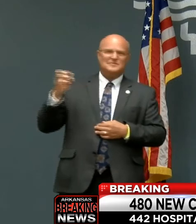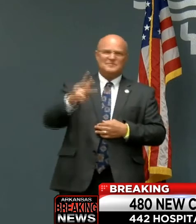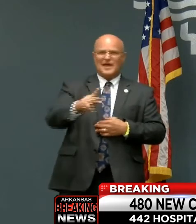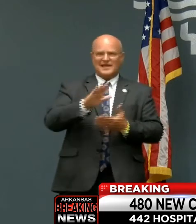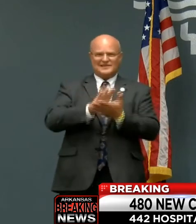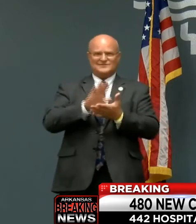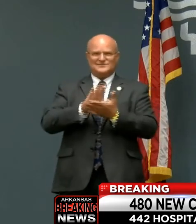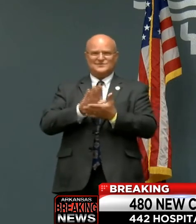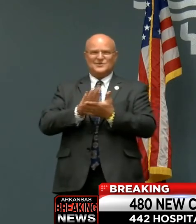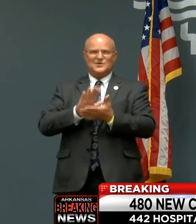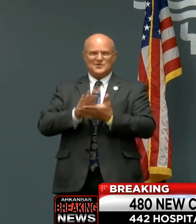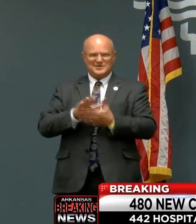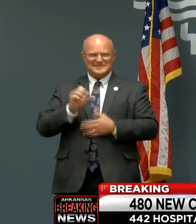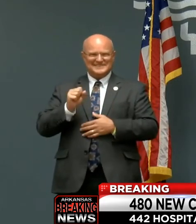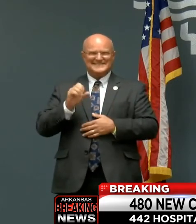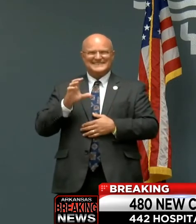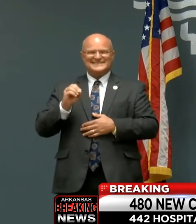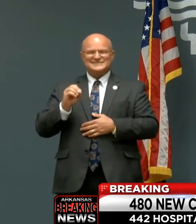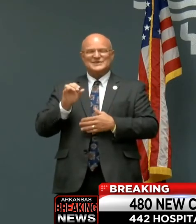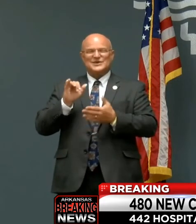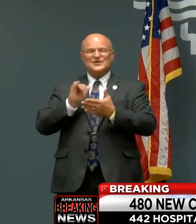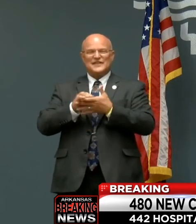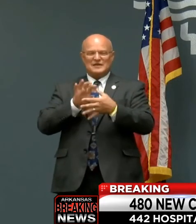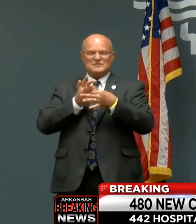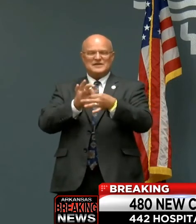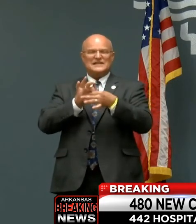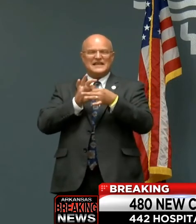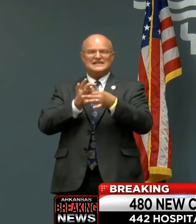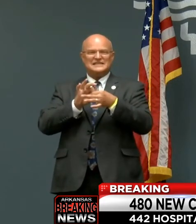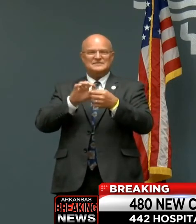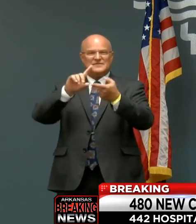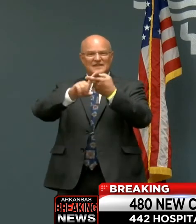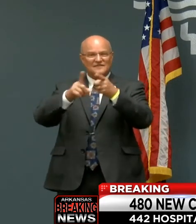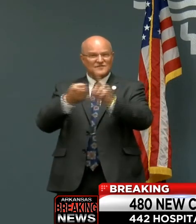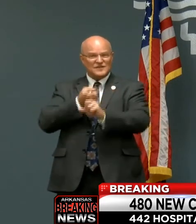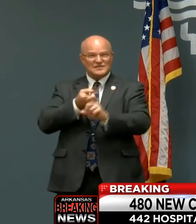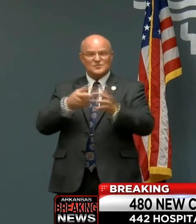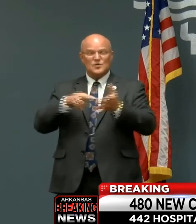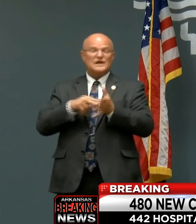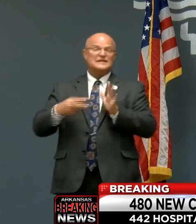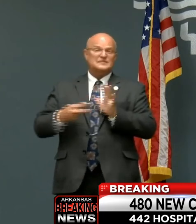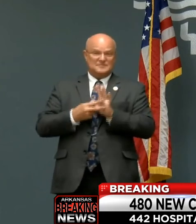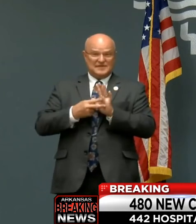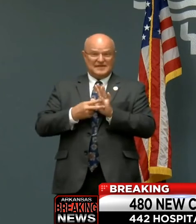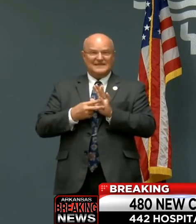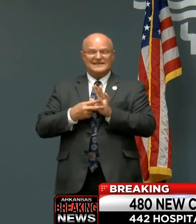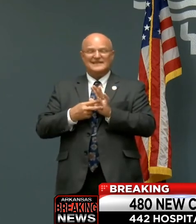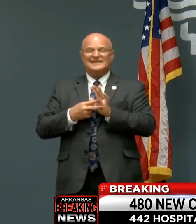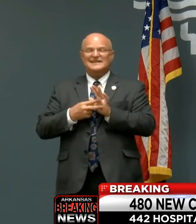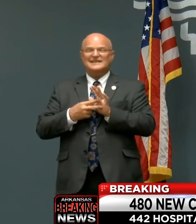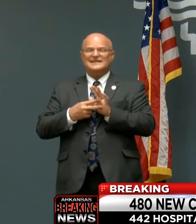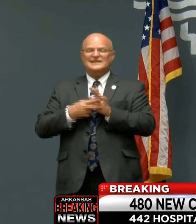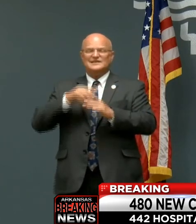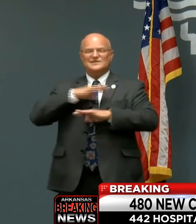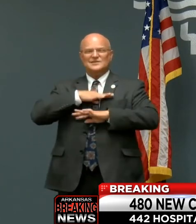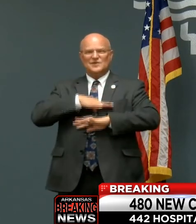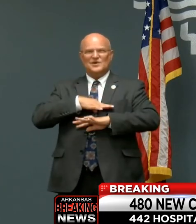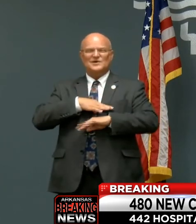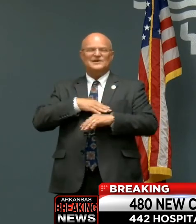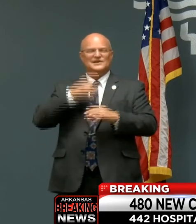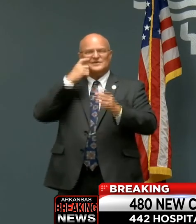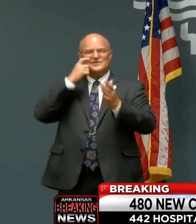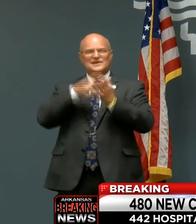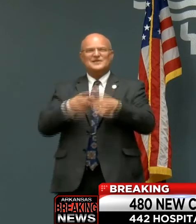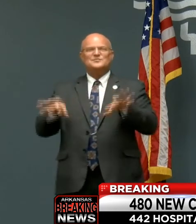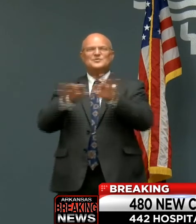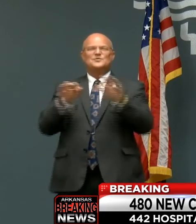in school. And that relationship, that friendship, what it means is just gratifying, and recognize the